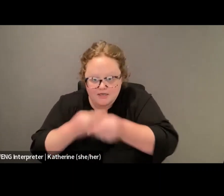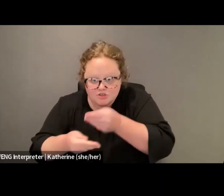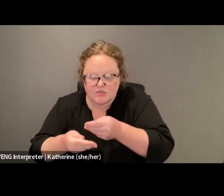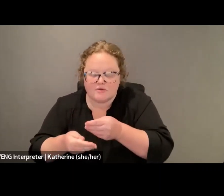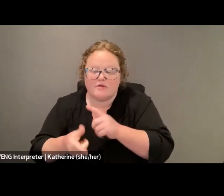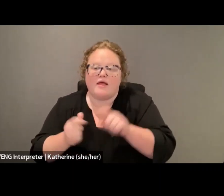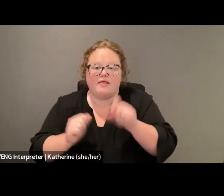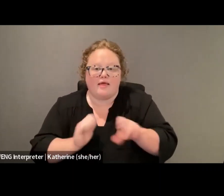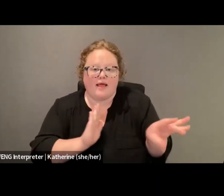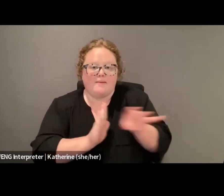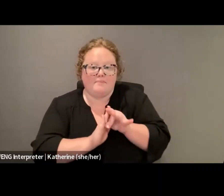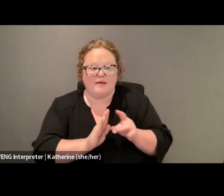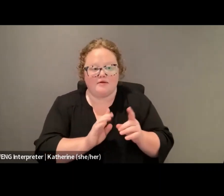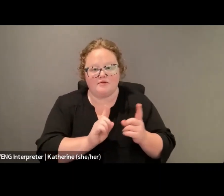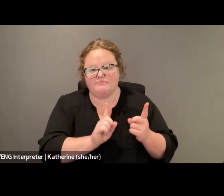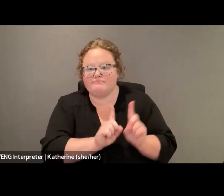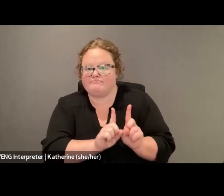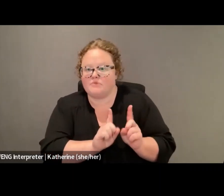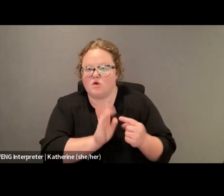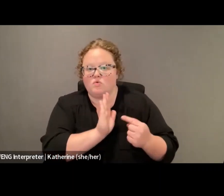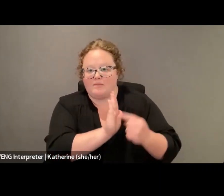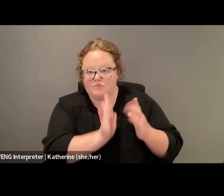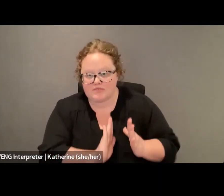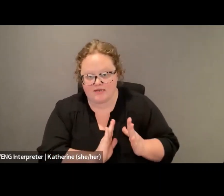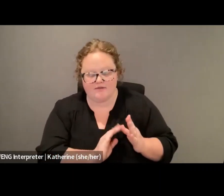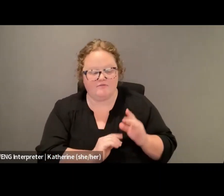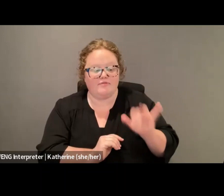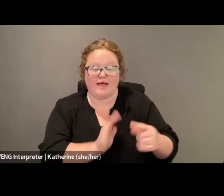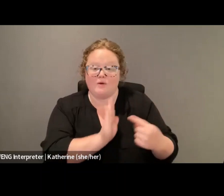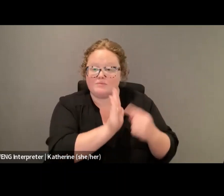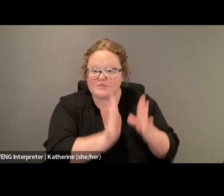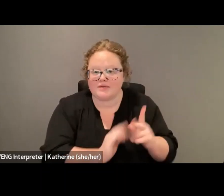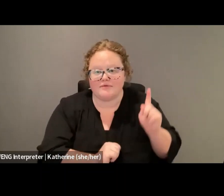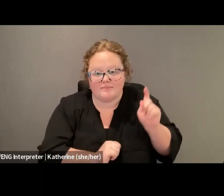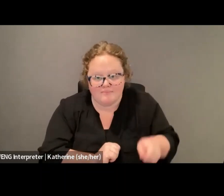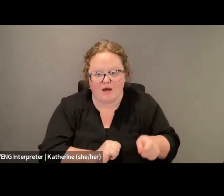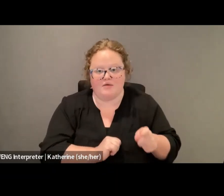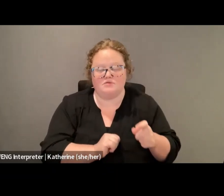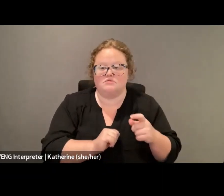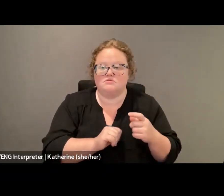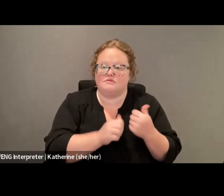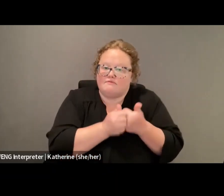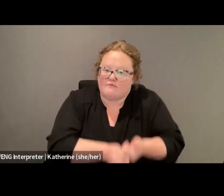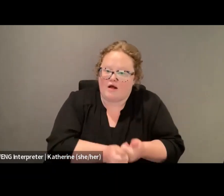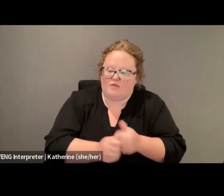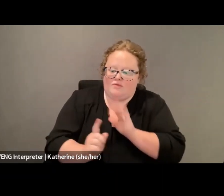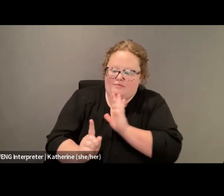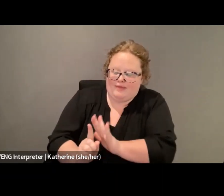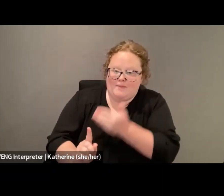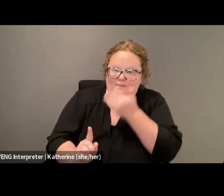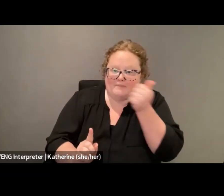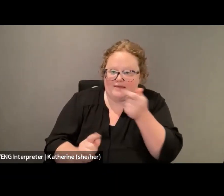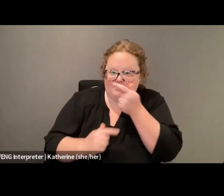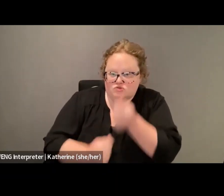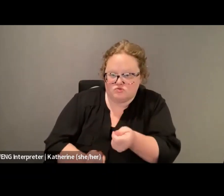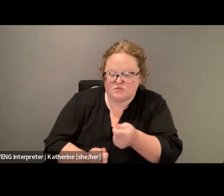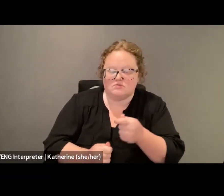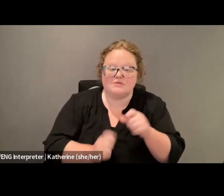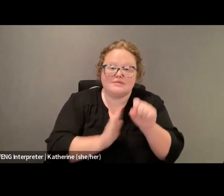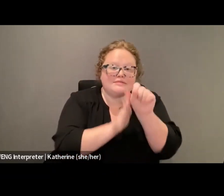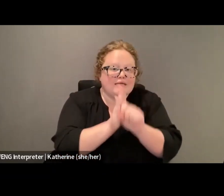to act in the best interest of the participant. And it's really important for states to build in safeguards to make sure